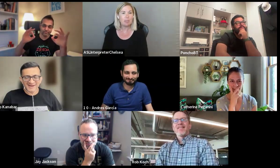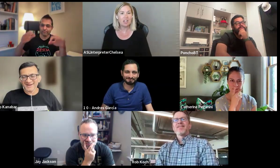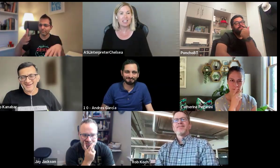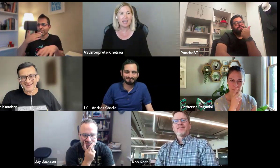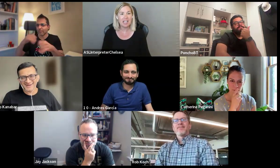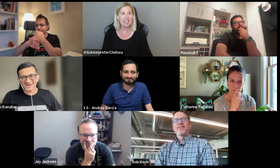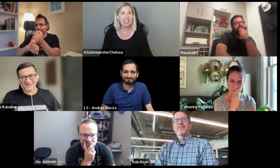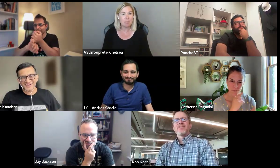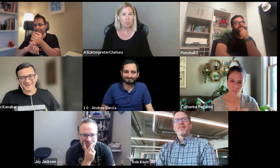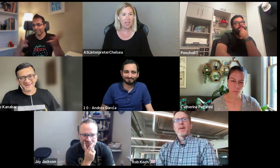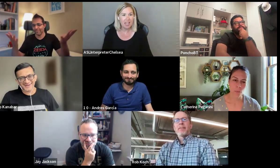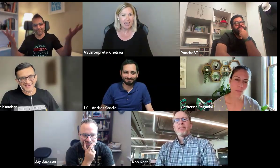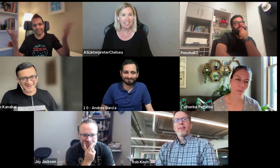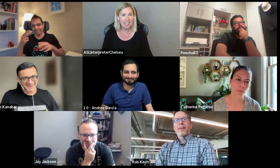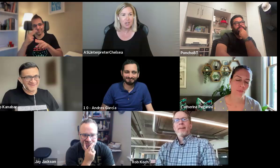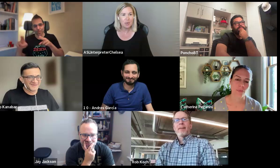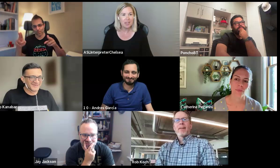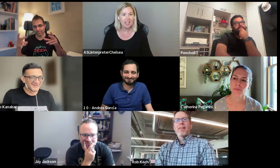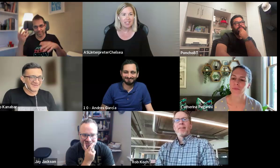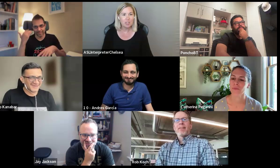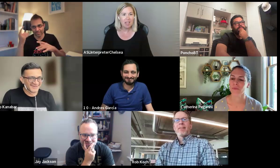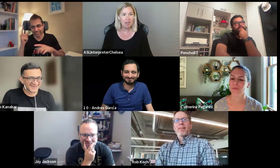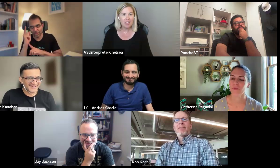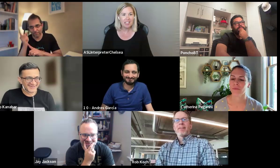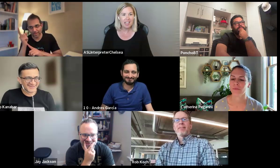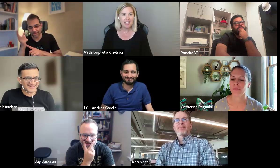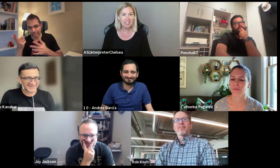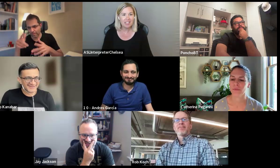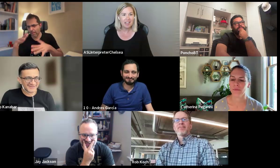And Milad saying, yes, next month we can continue to speak on these things.